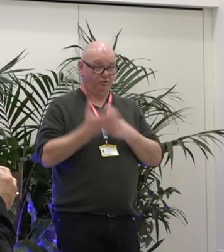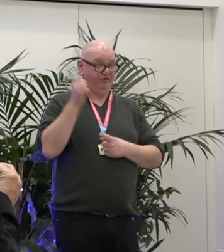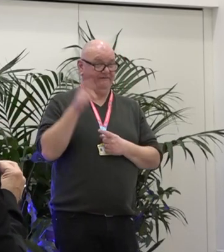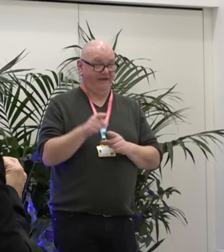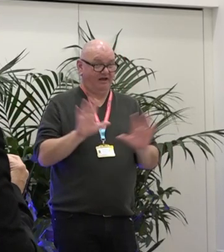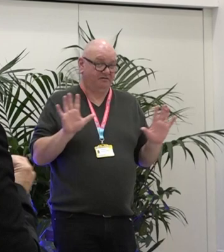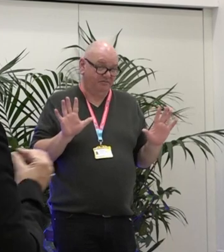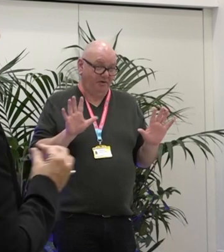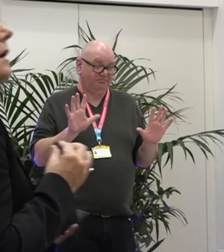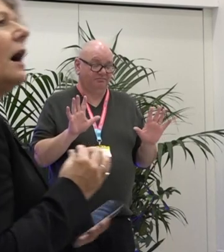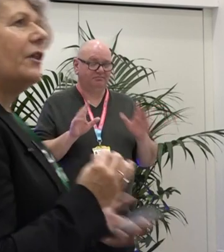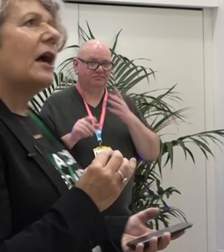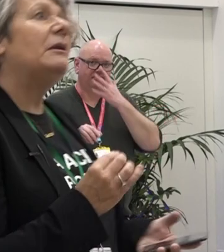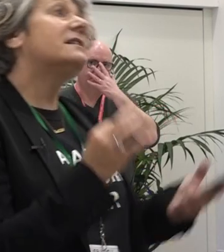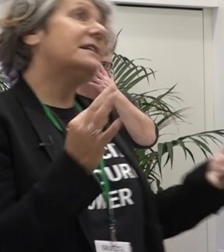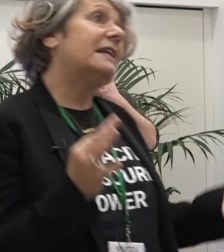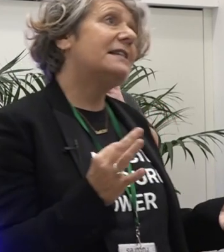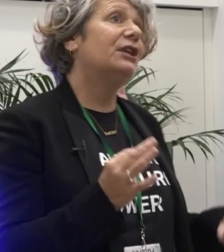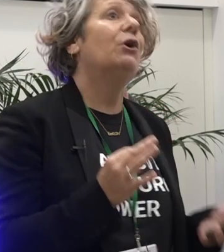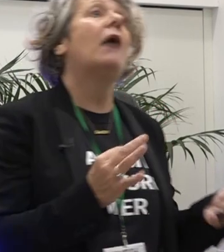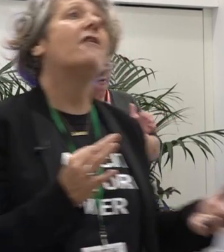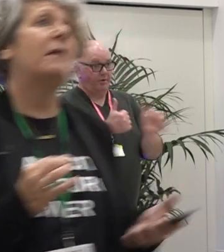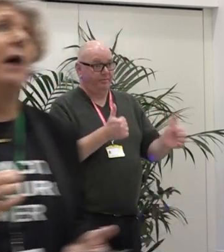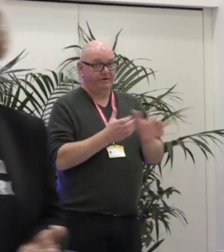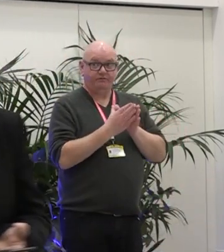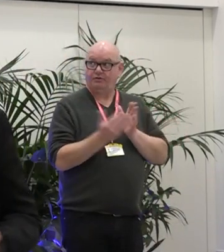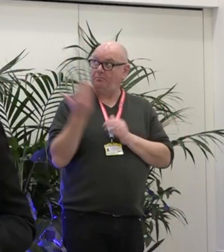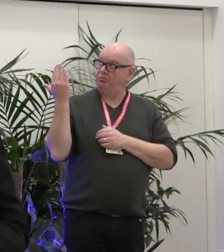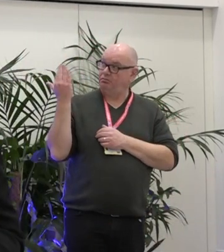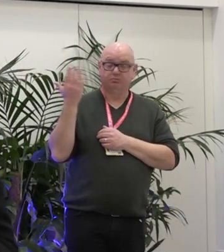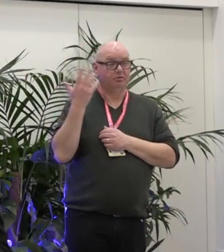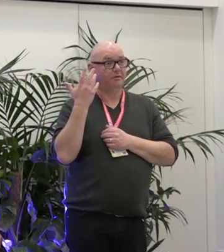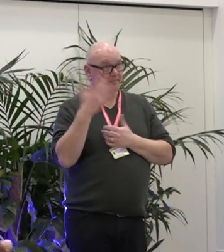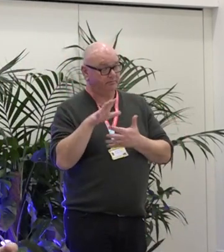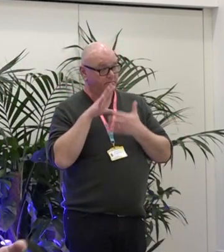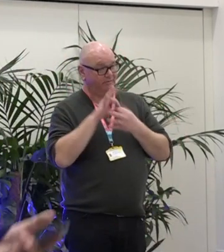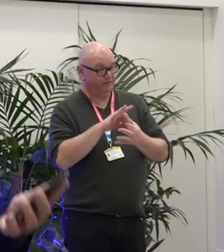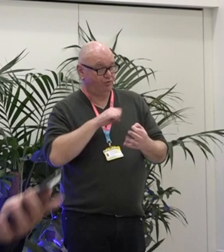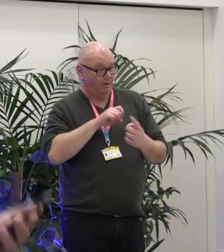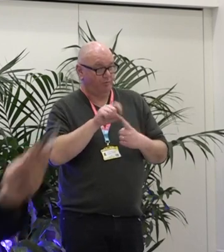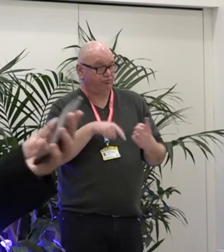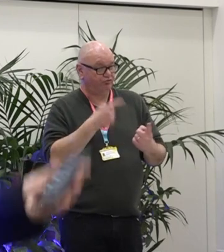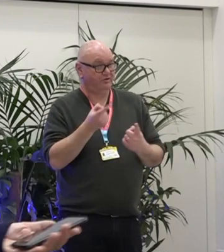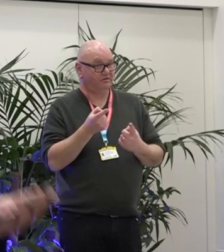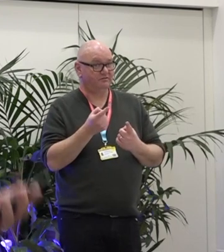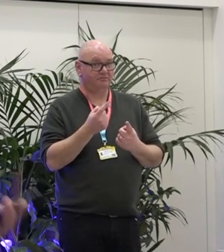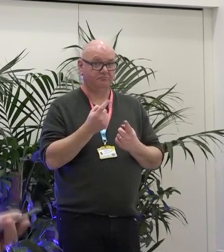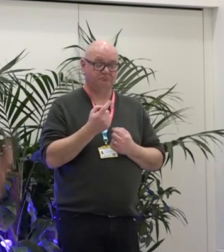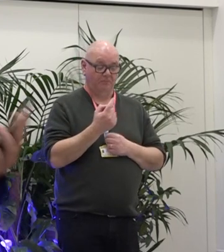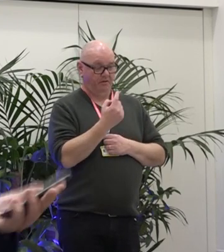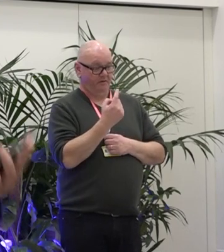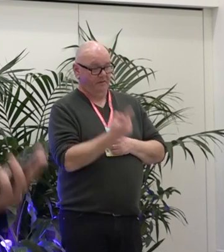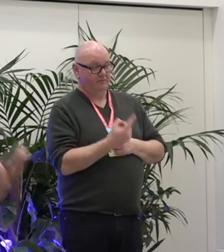here. Other companies like Celestial, who have been part of the Bristol and Bath Creative Cluster, have taken something